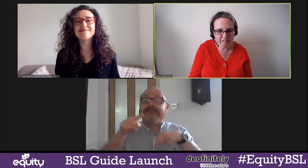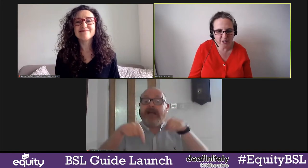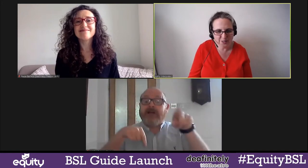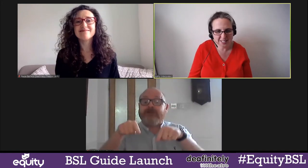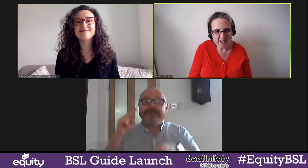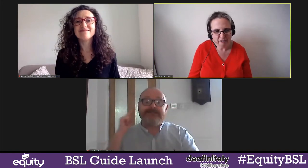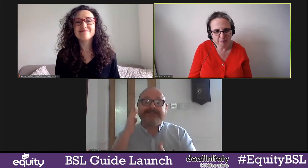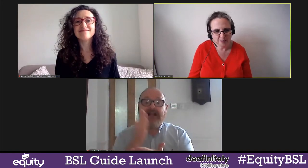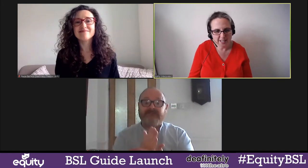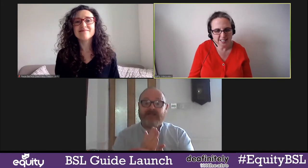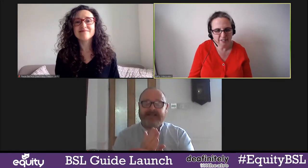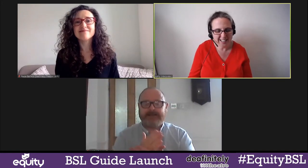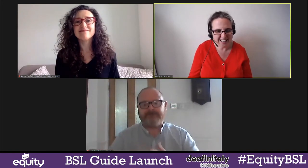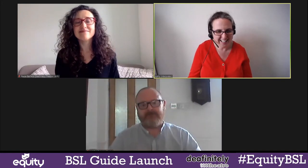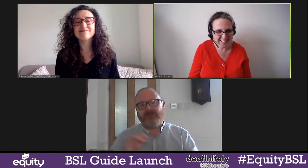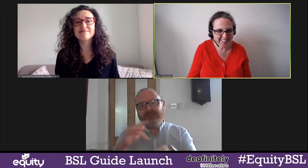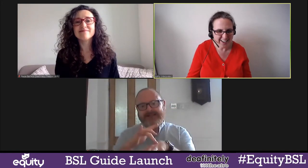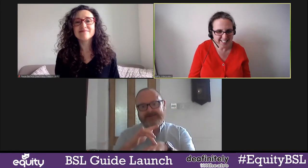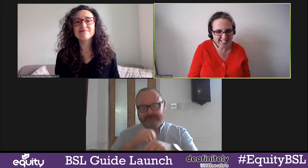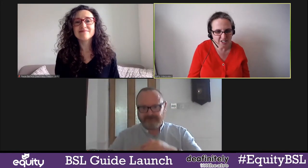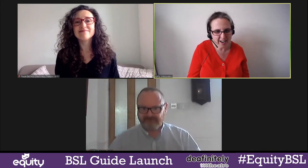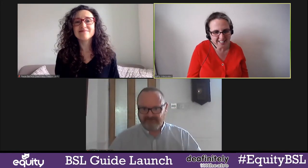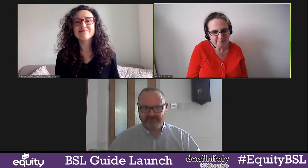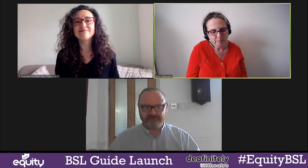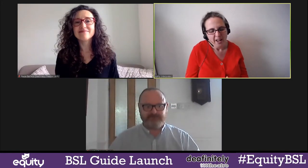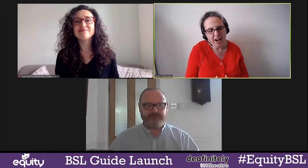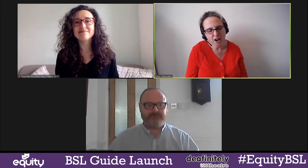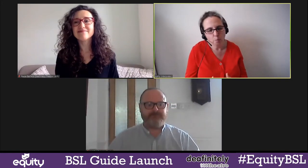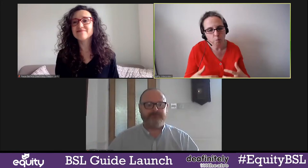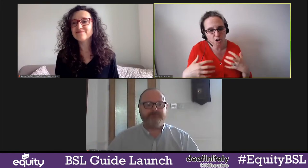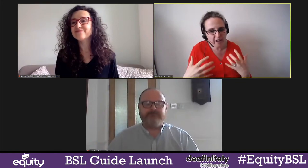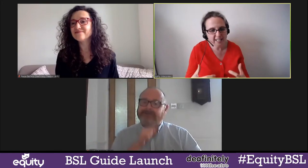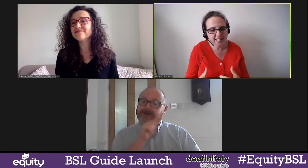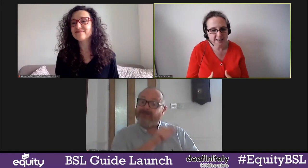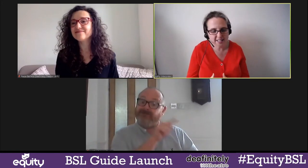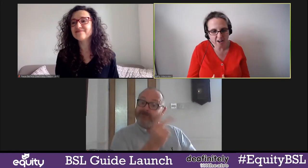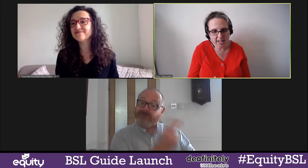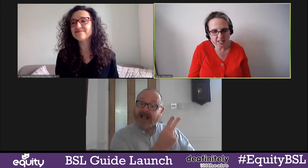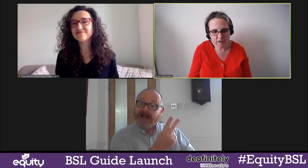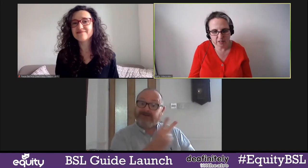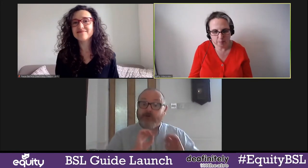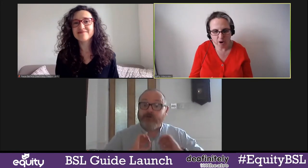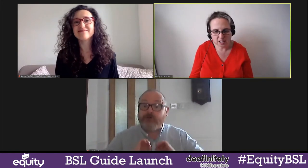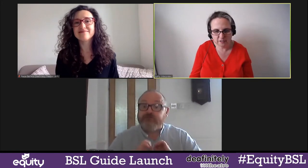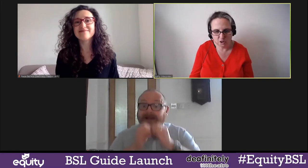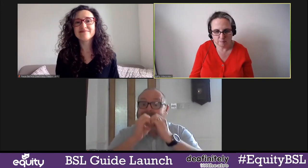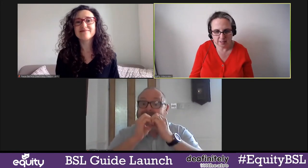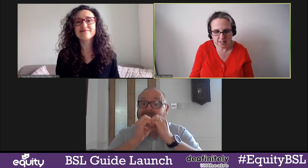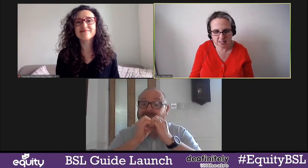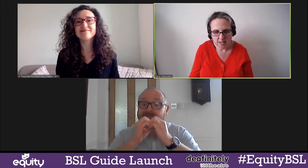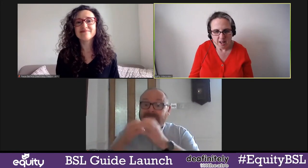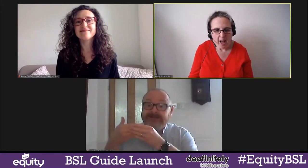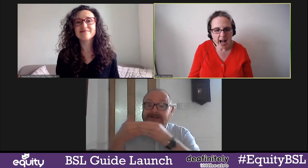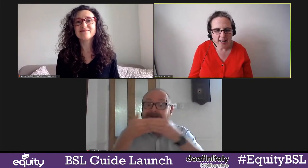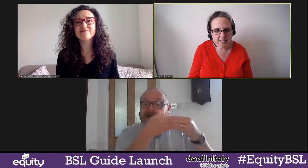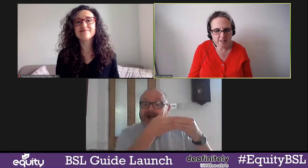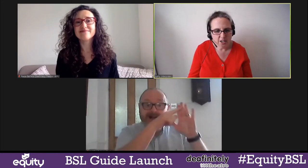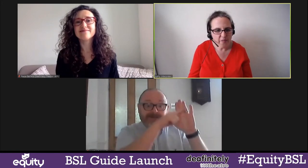Garfield from the Deafinitely Theatre, the artistic director, creating this guide over the past few months. And you know, they